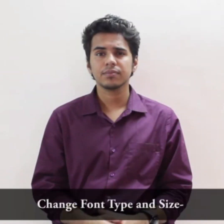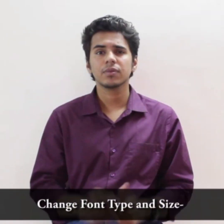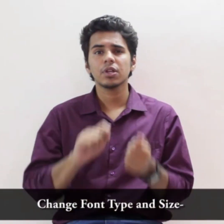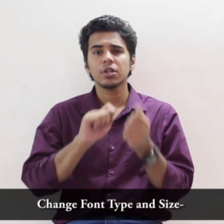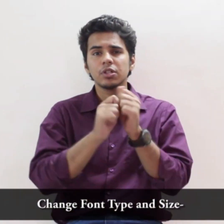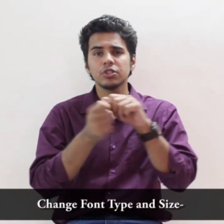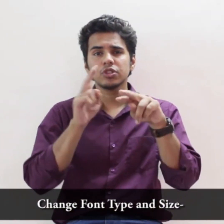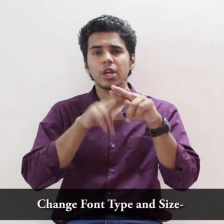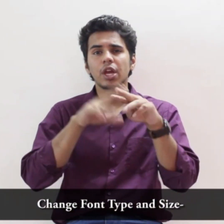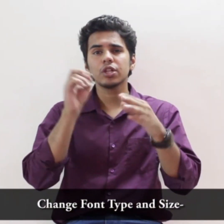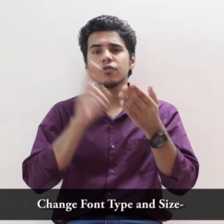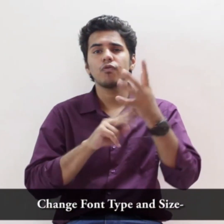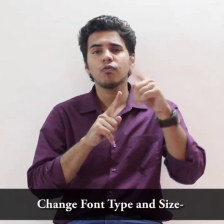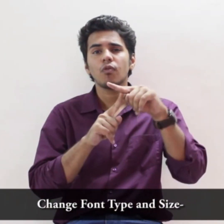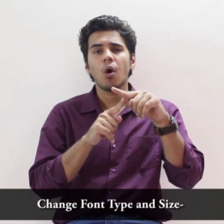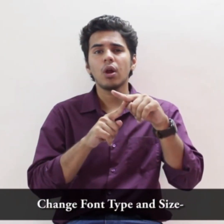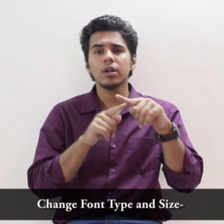Change font type and size.